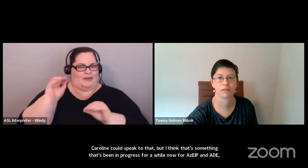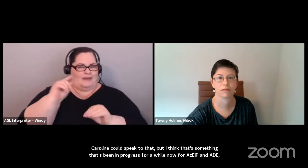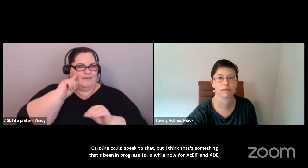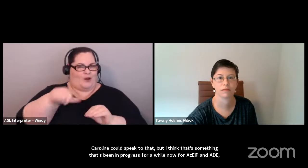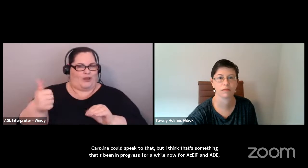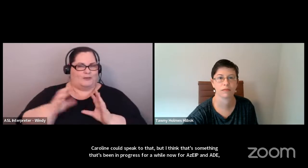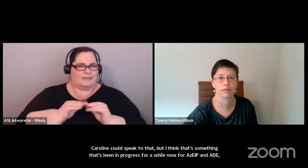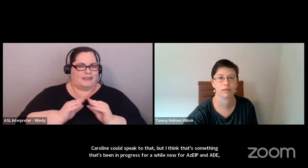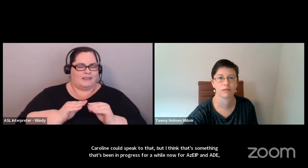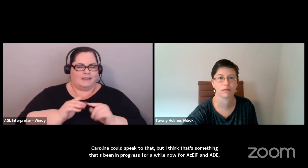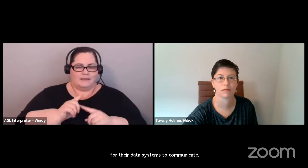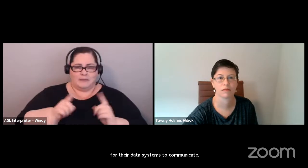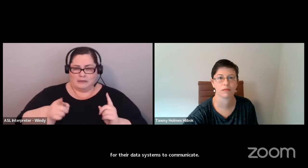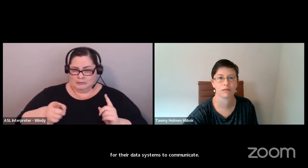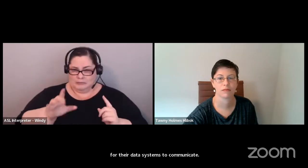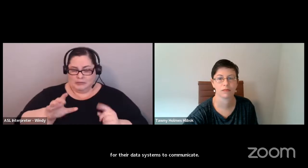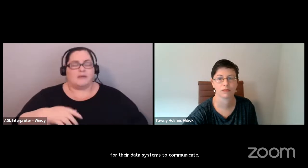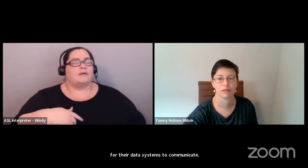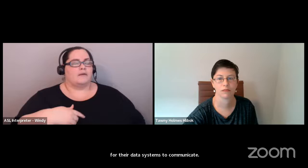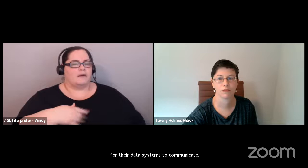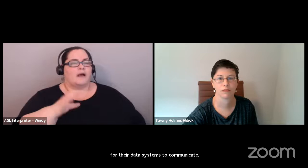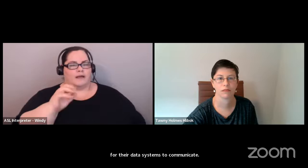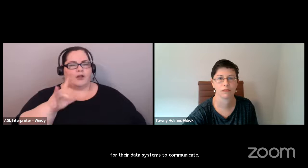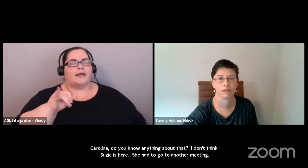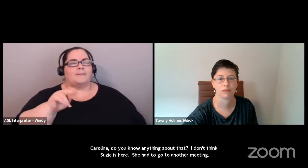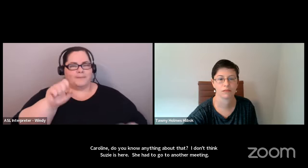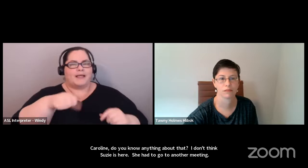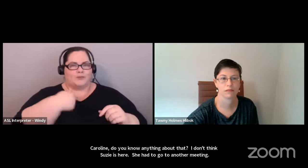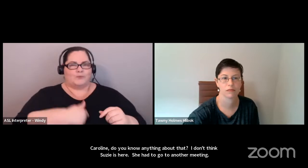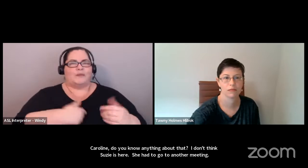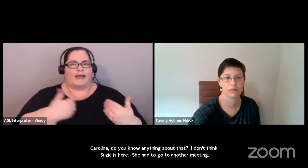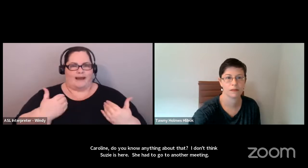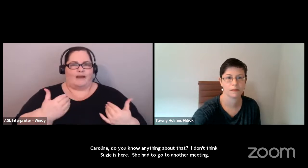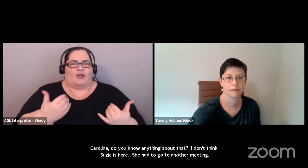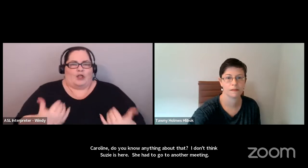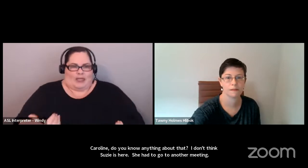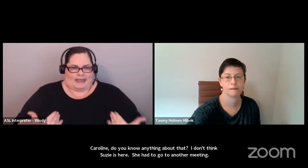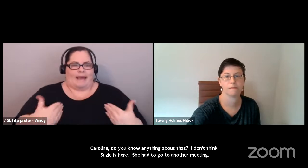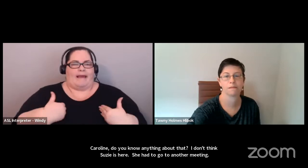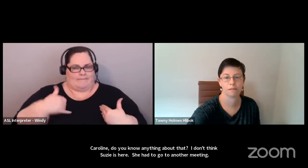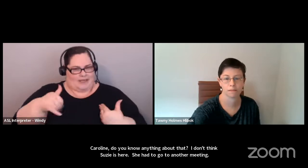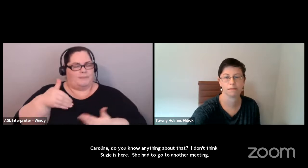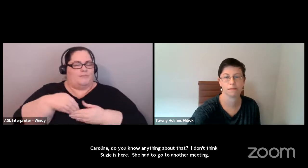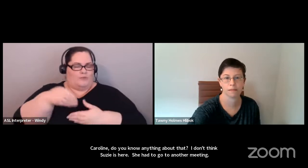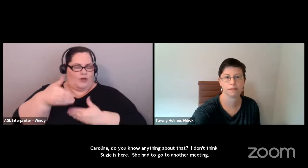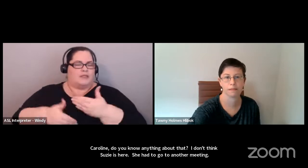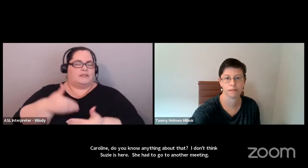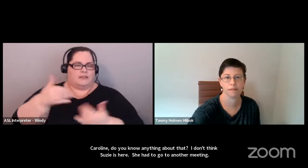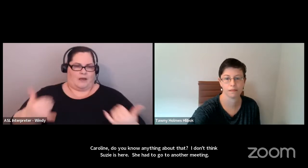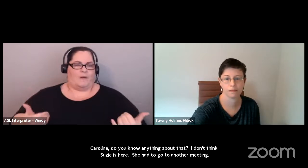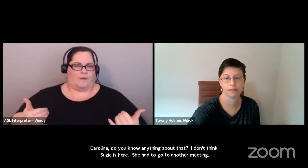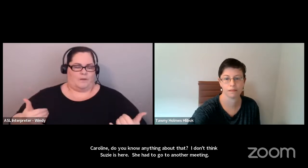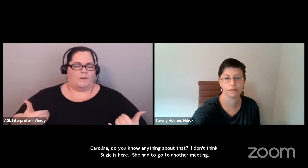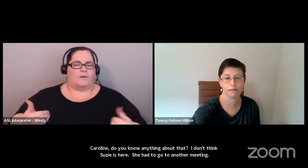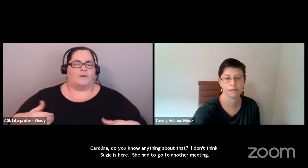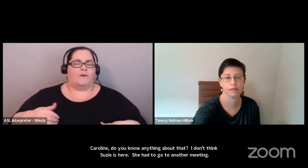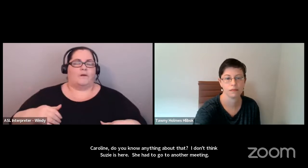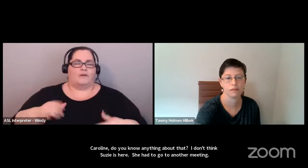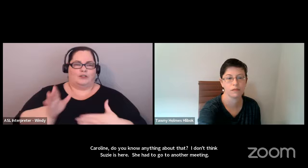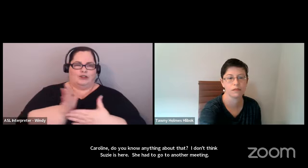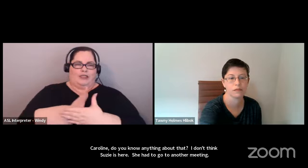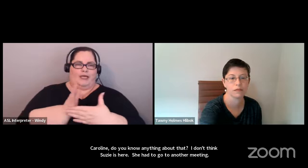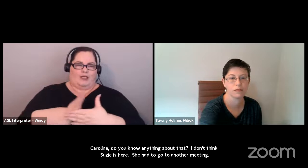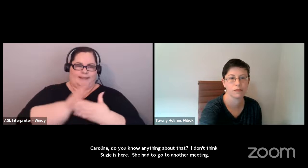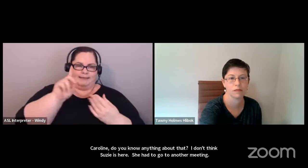meeting. Yes, that's something that we have currently in progress right now, sharing